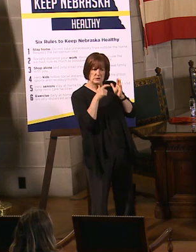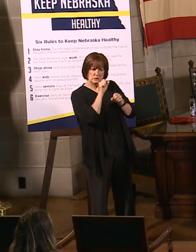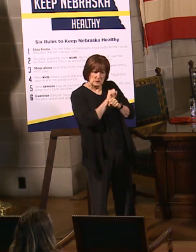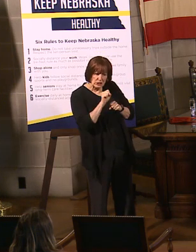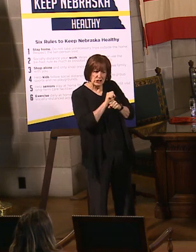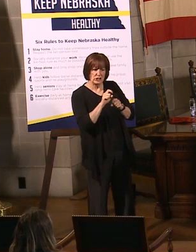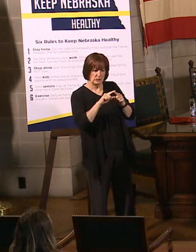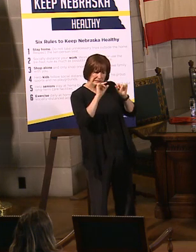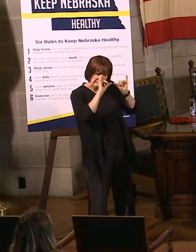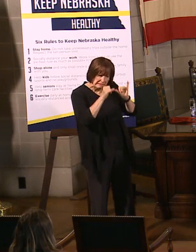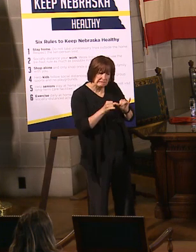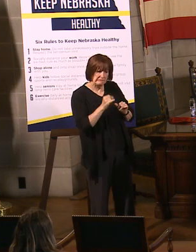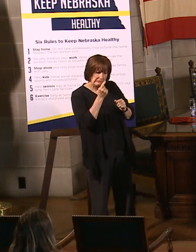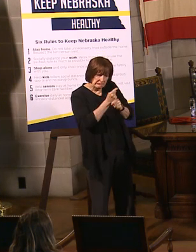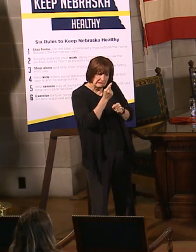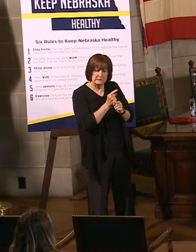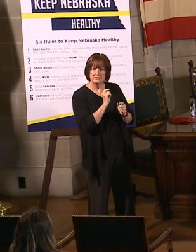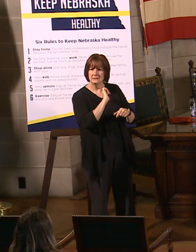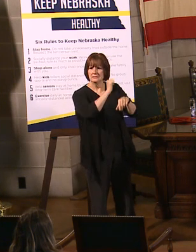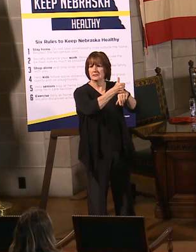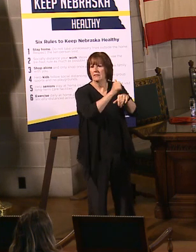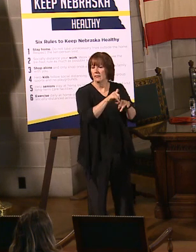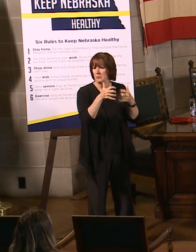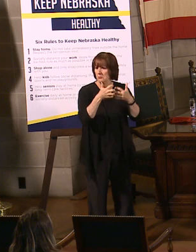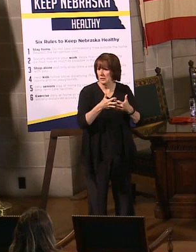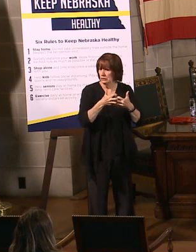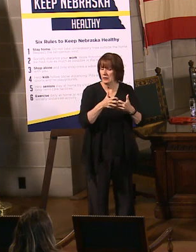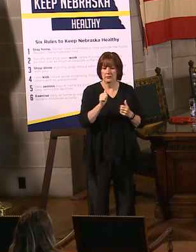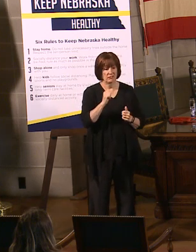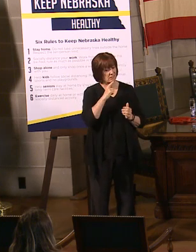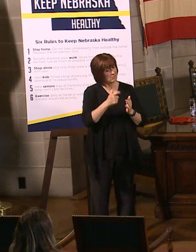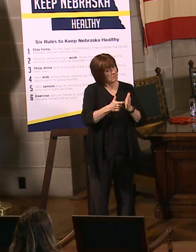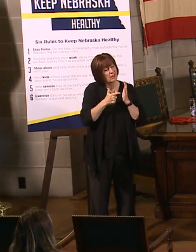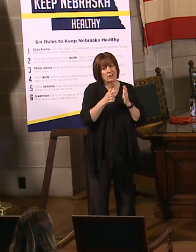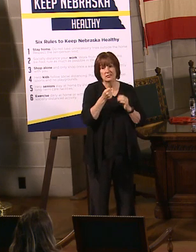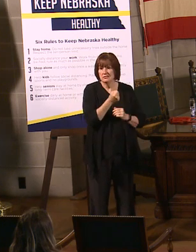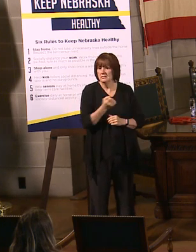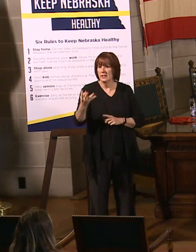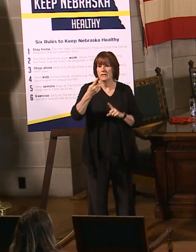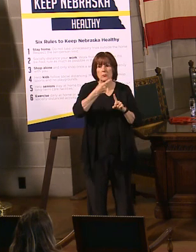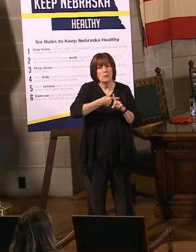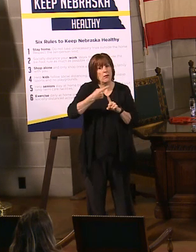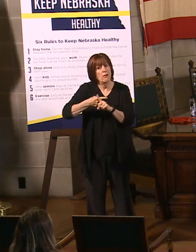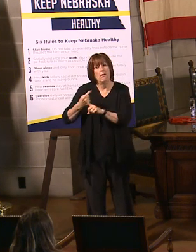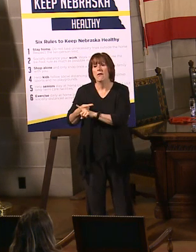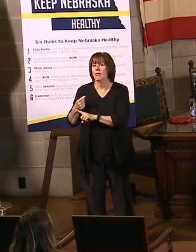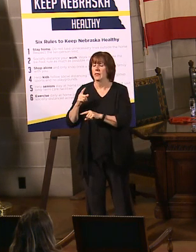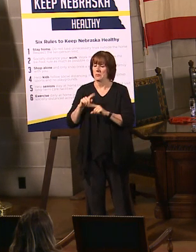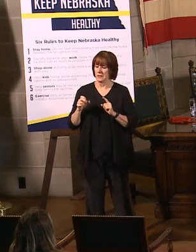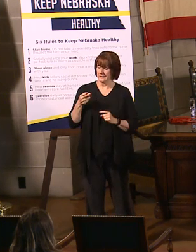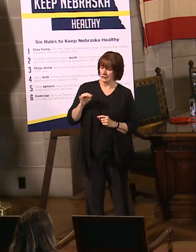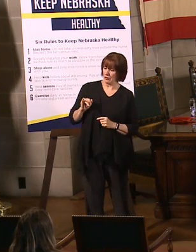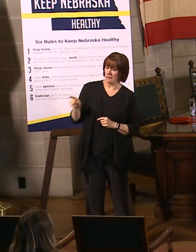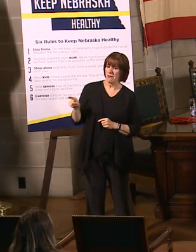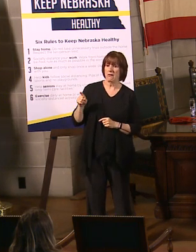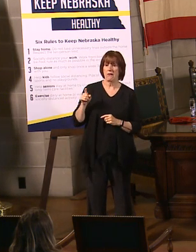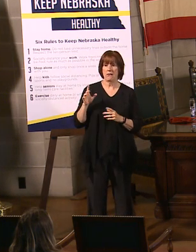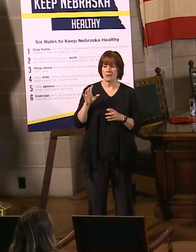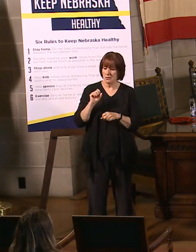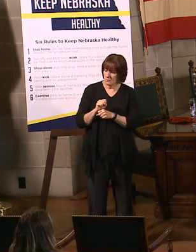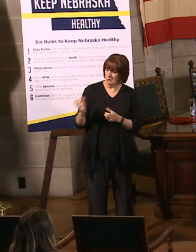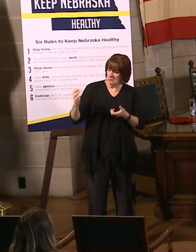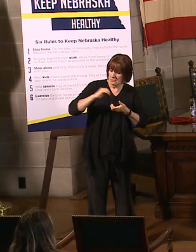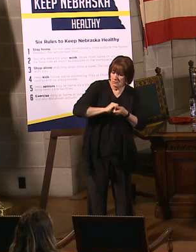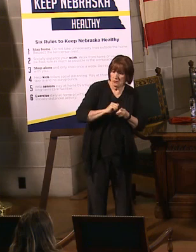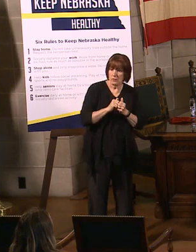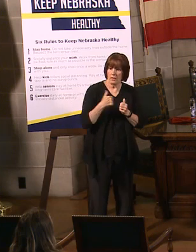machines and labs set up. In fact, it can take up to months to get this done up. And the folks at CHI working together with our